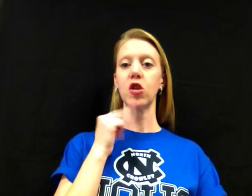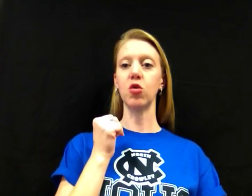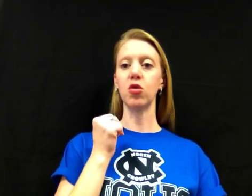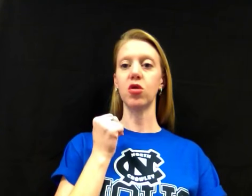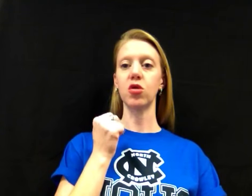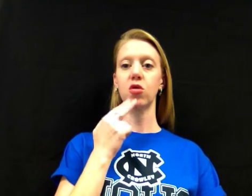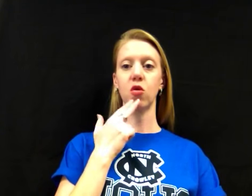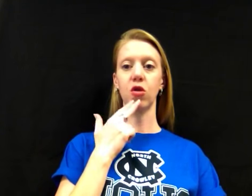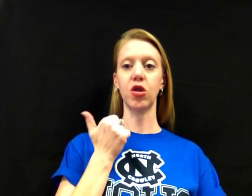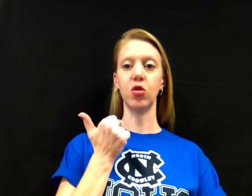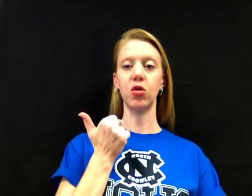Cute or cute.